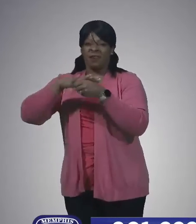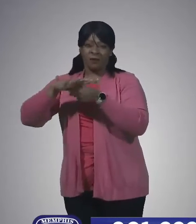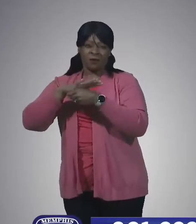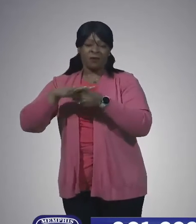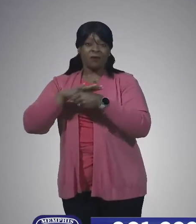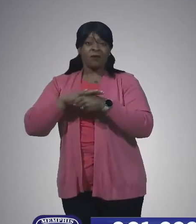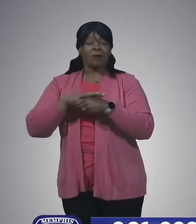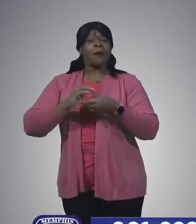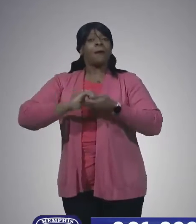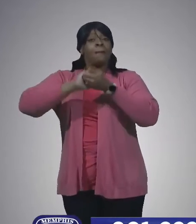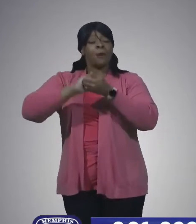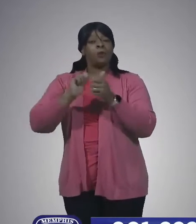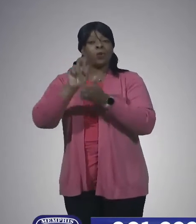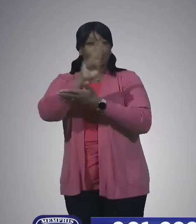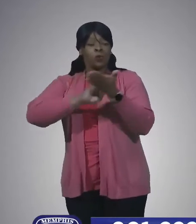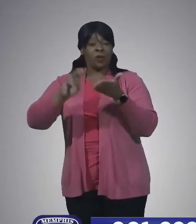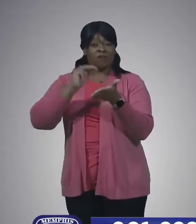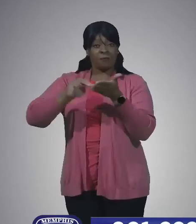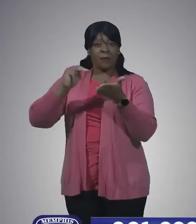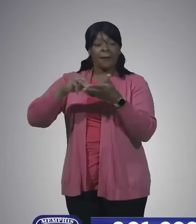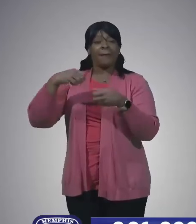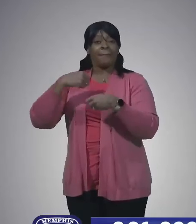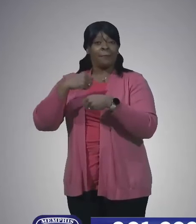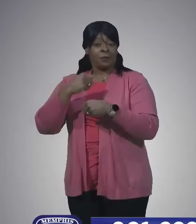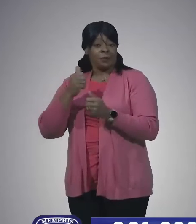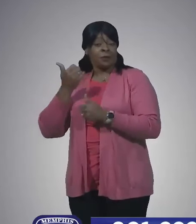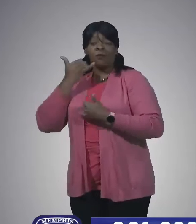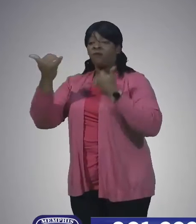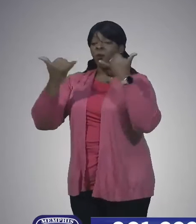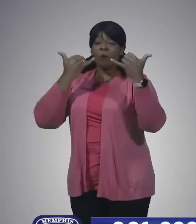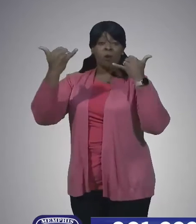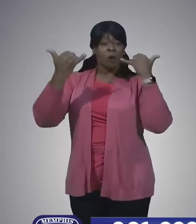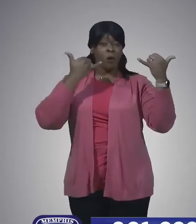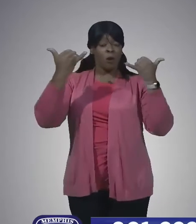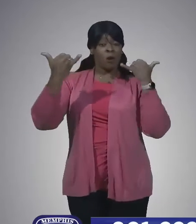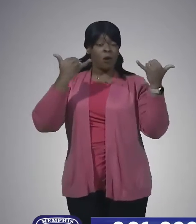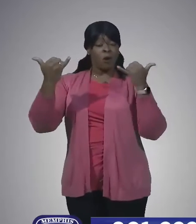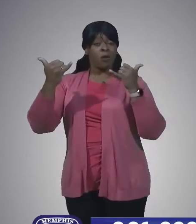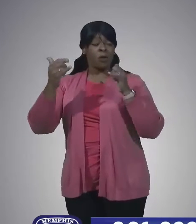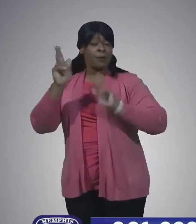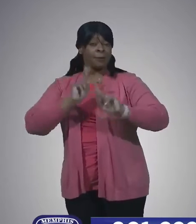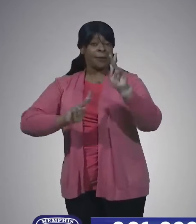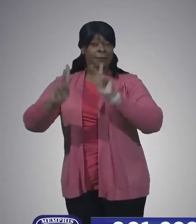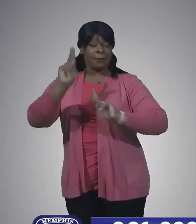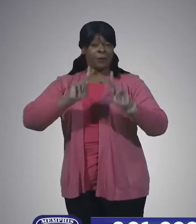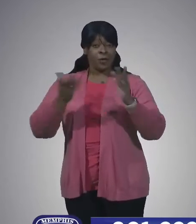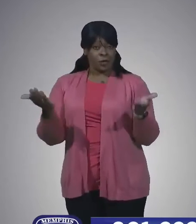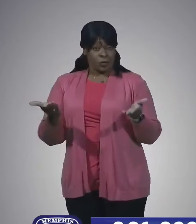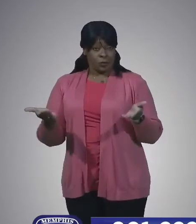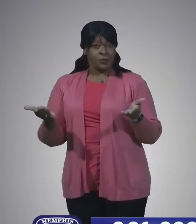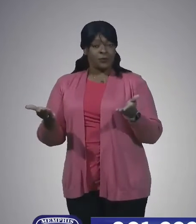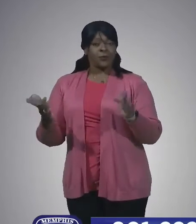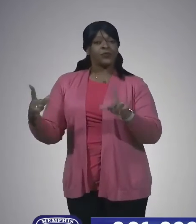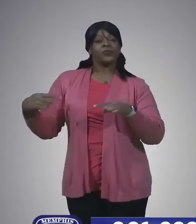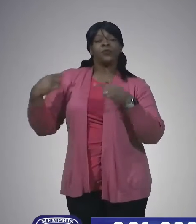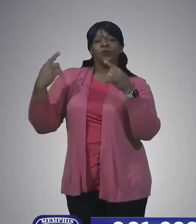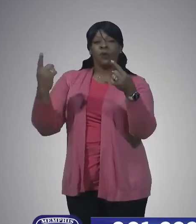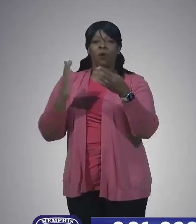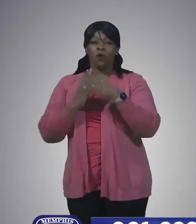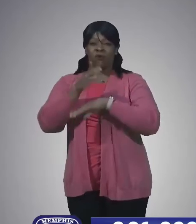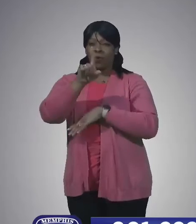our partnership with the University of Memphis, with the phone bank, making calls to our citizens. So far, they've made a little